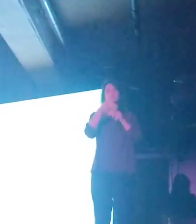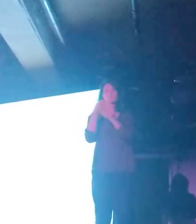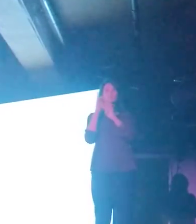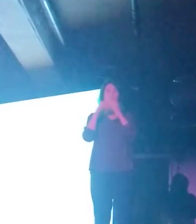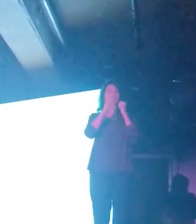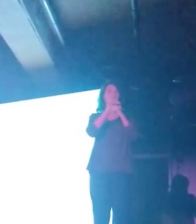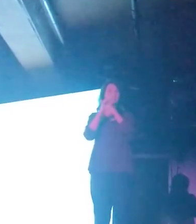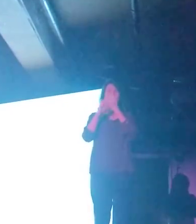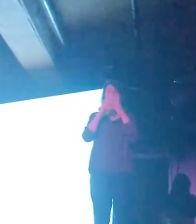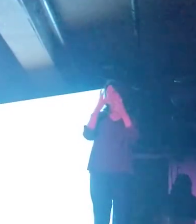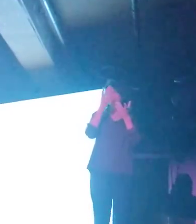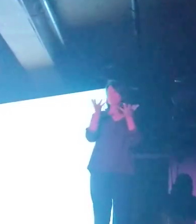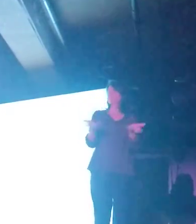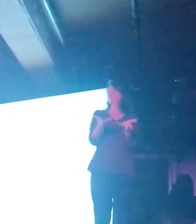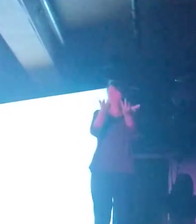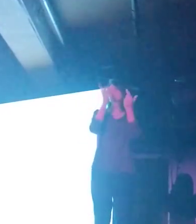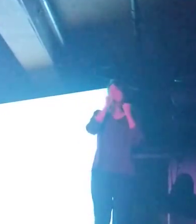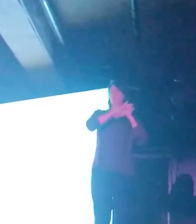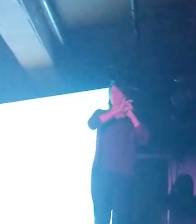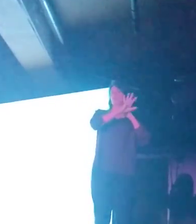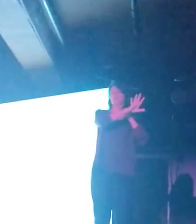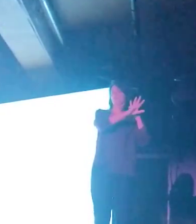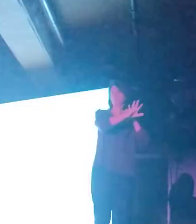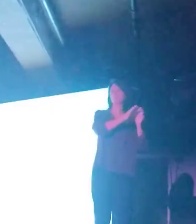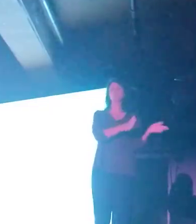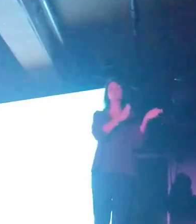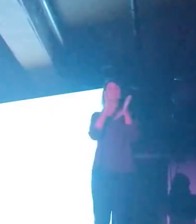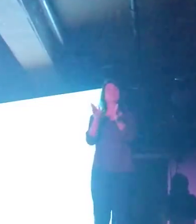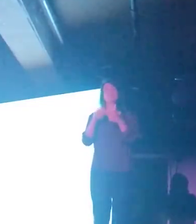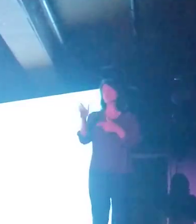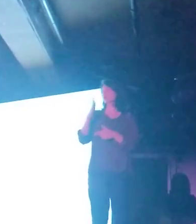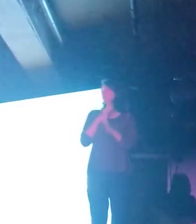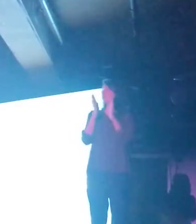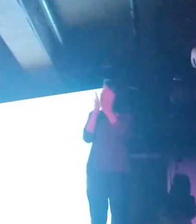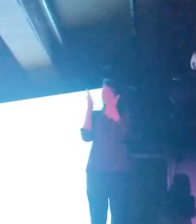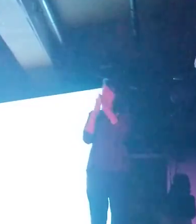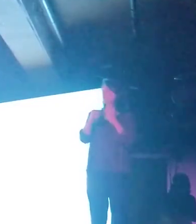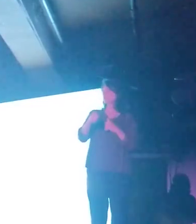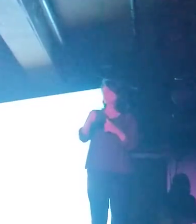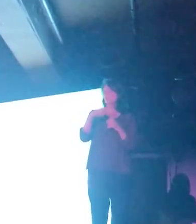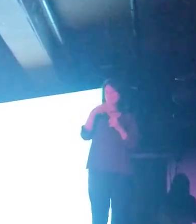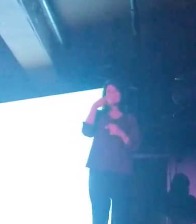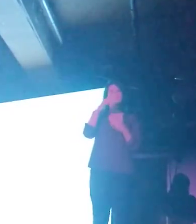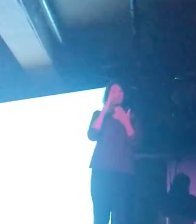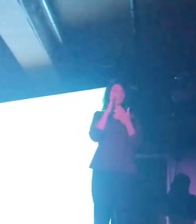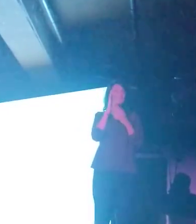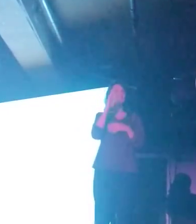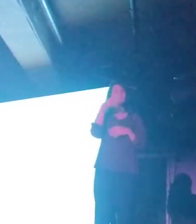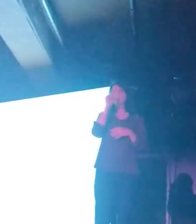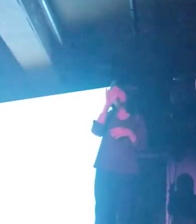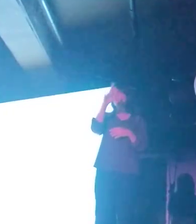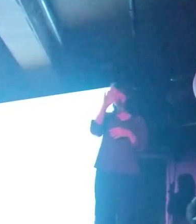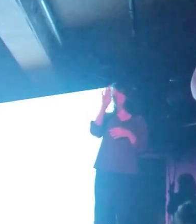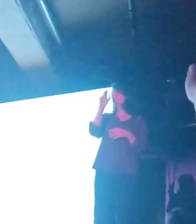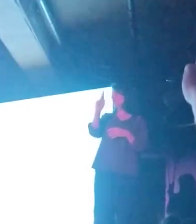candidates. So I'm doing other things, a paperback of my book. I was just telling Kara Swisher, who's here, and that, you know, that was not